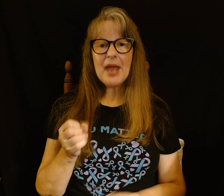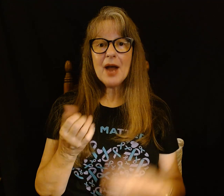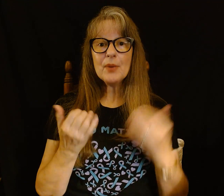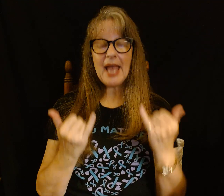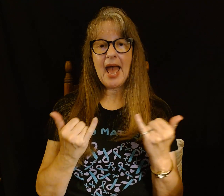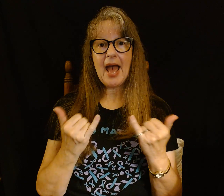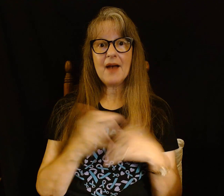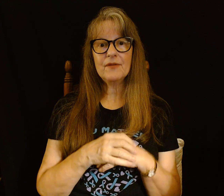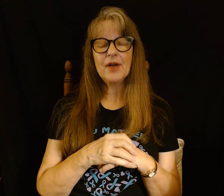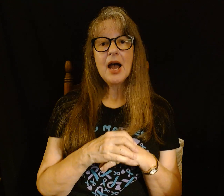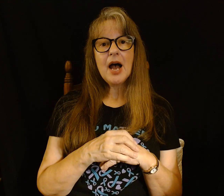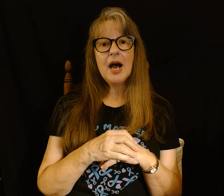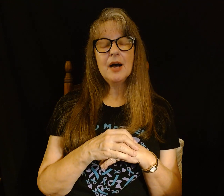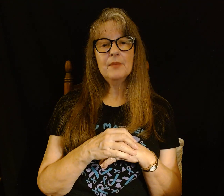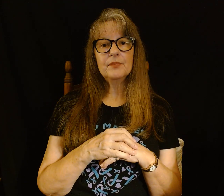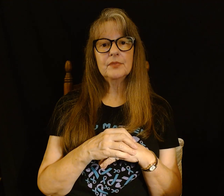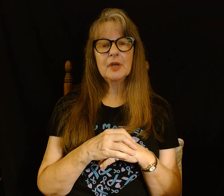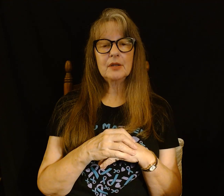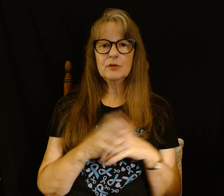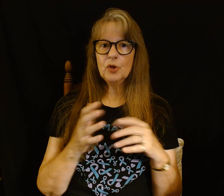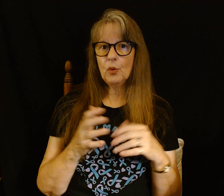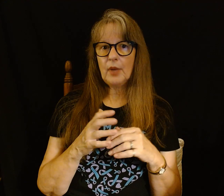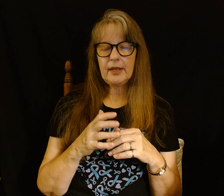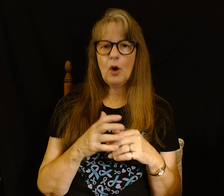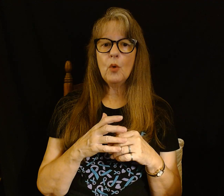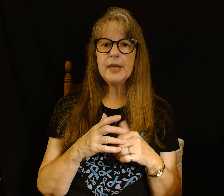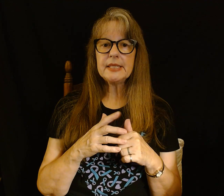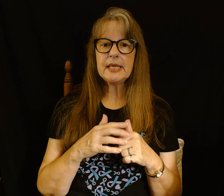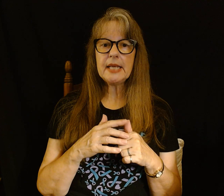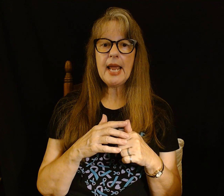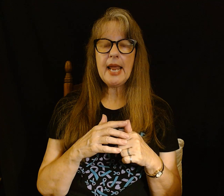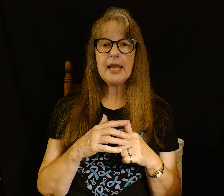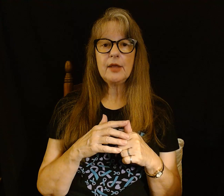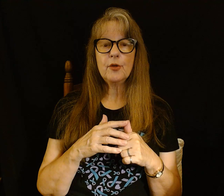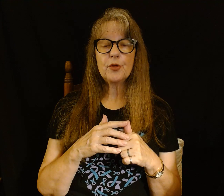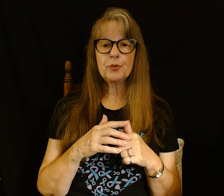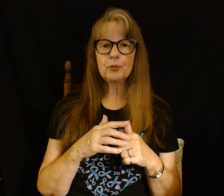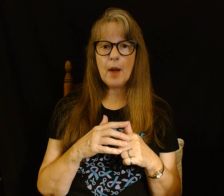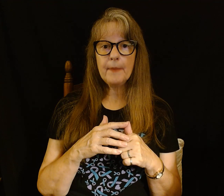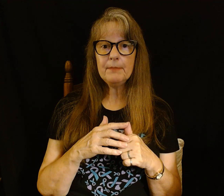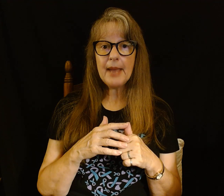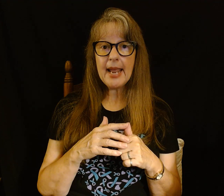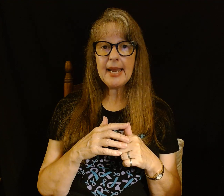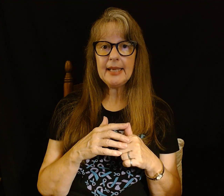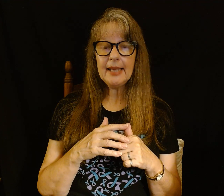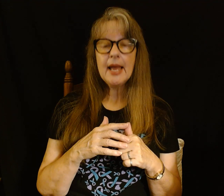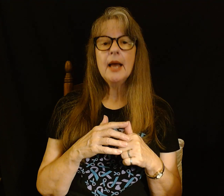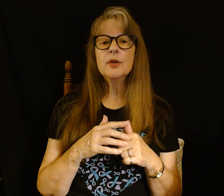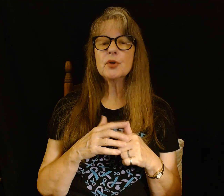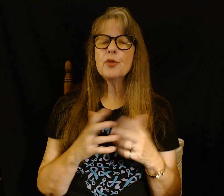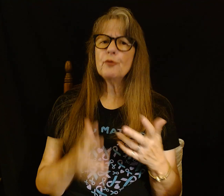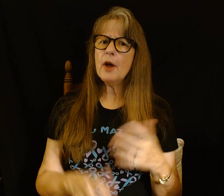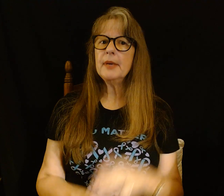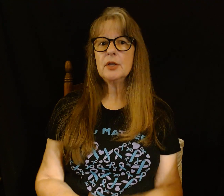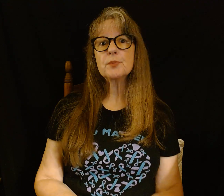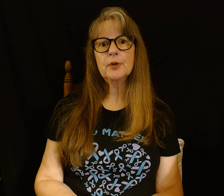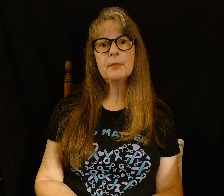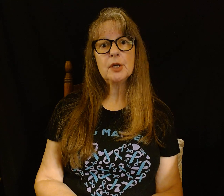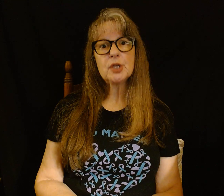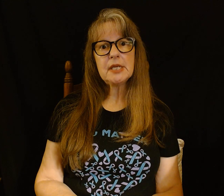we have the, like, oh, is it a throbbing pain? And so throbbing is pretty much easy.